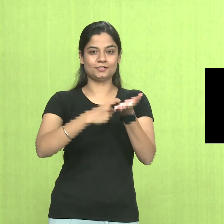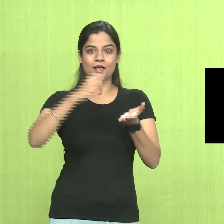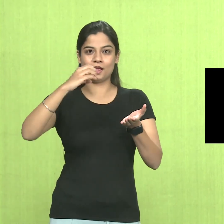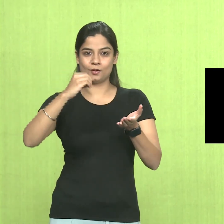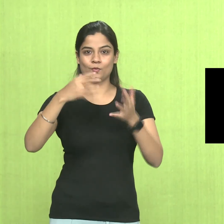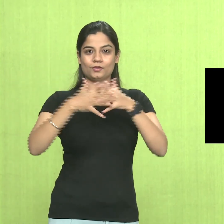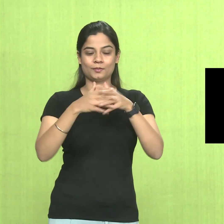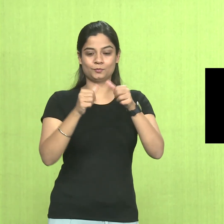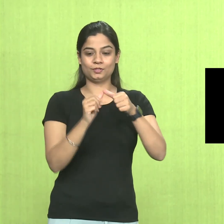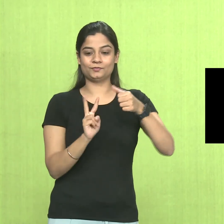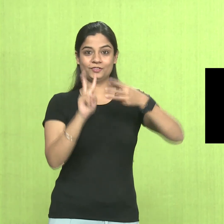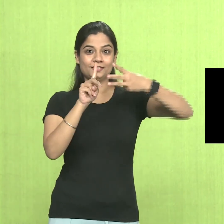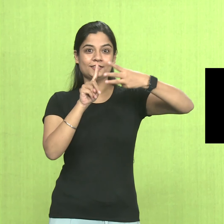It's fairly recent method of cooking.